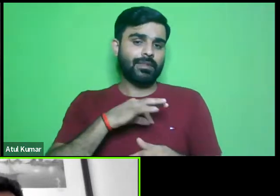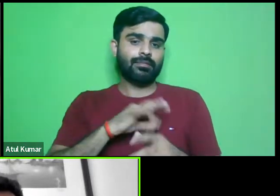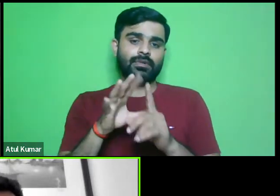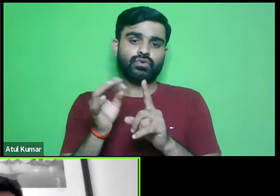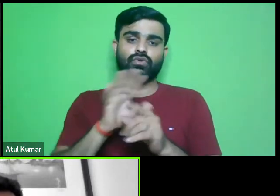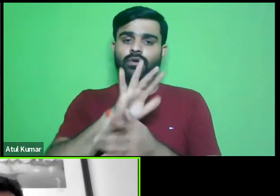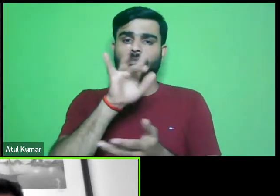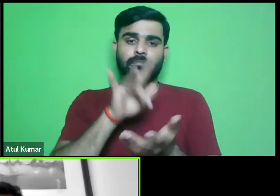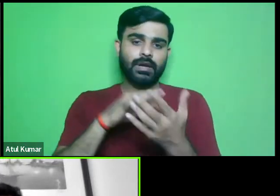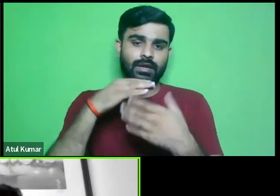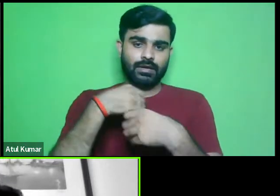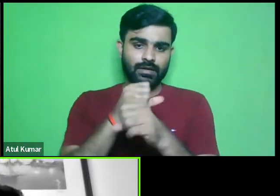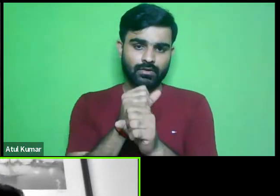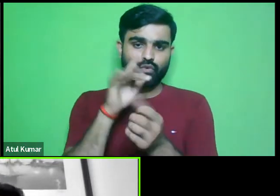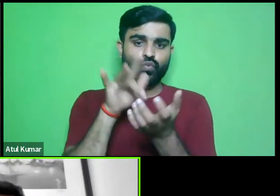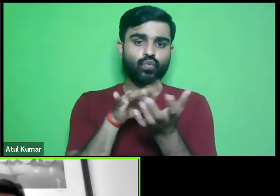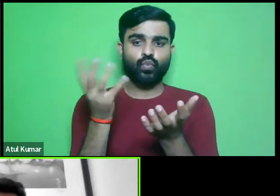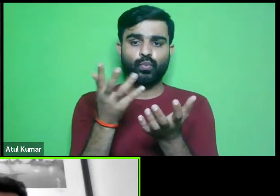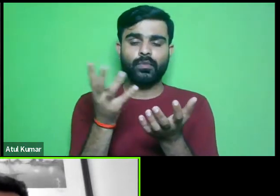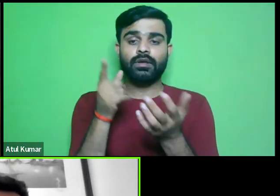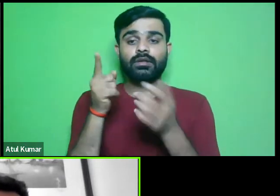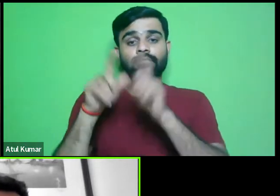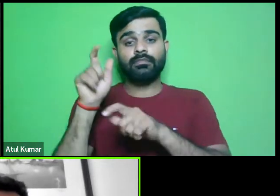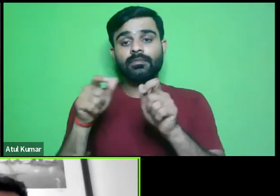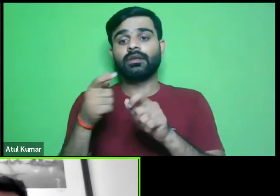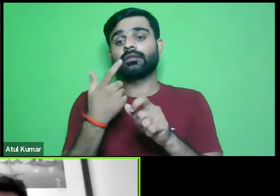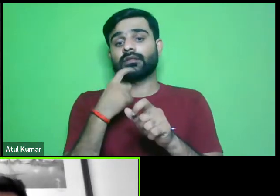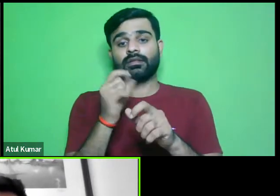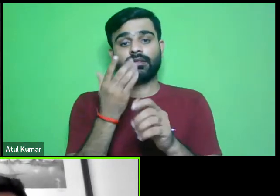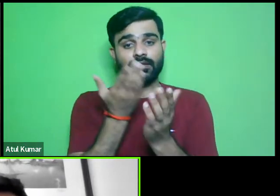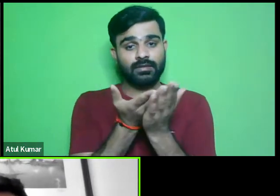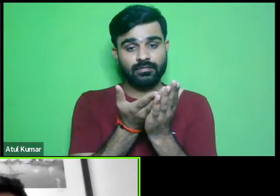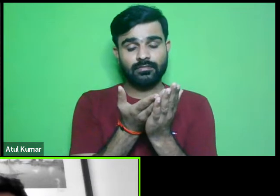been playing out, where there has been a case where